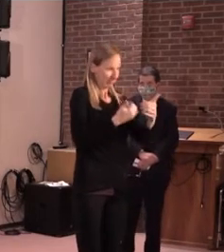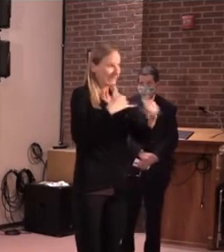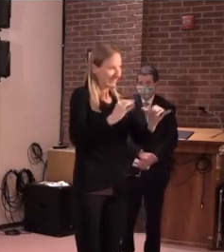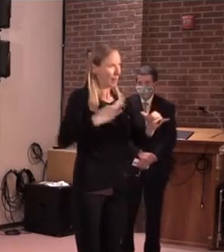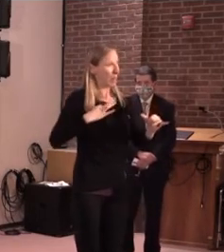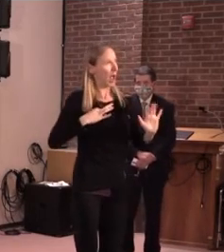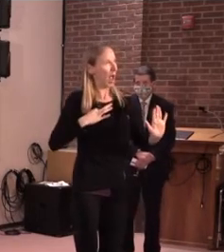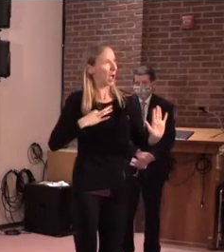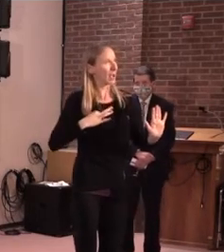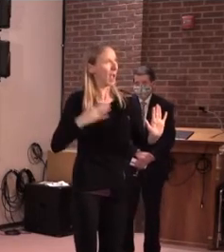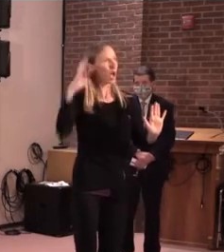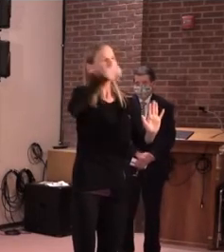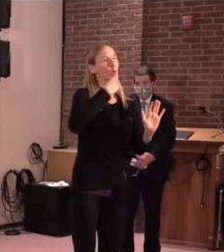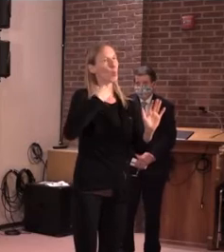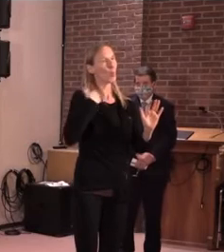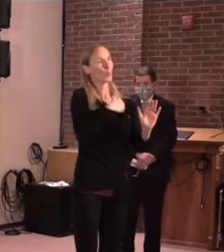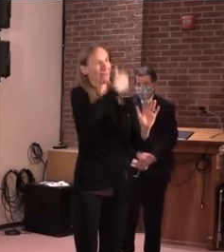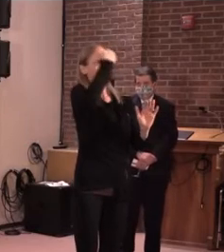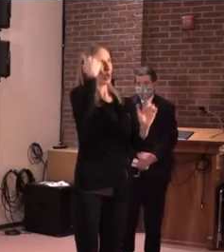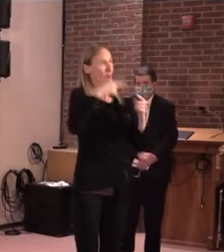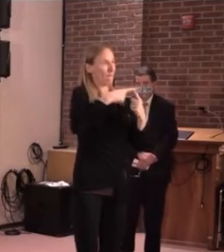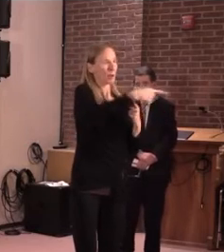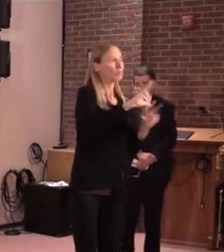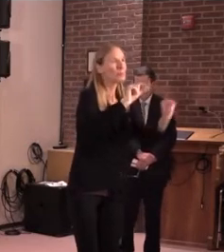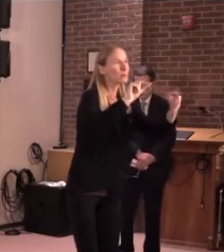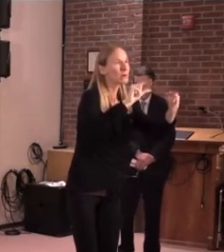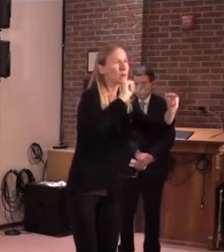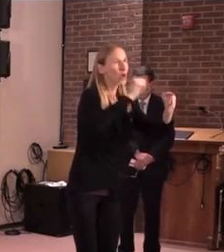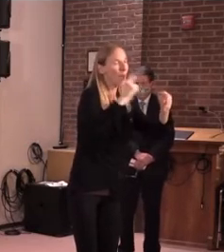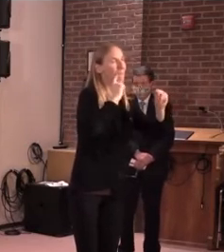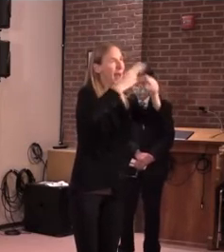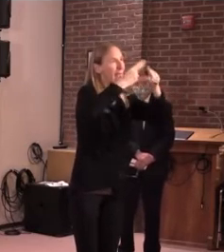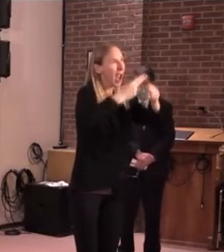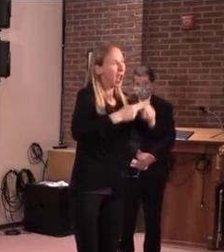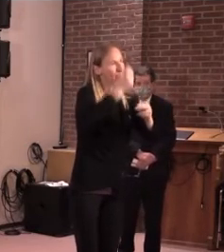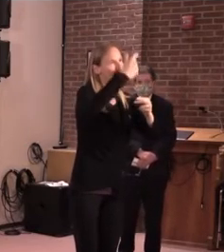specifically, please don't assume that we've forgotten about you, because we haven't.